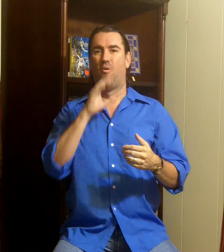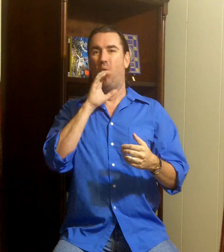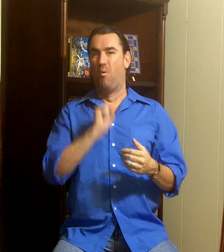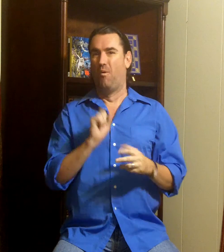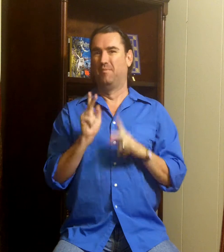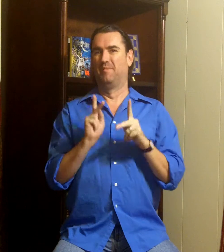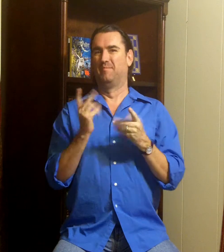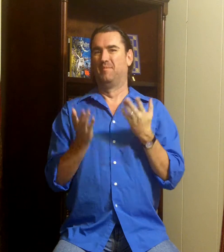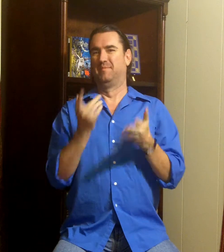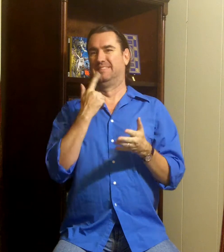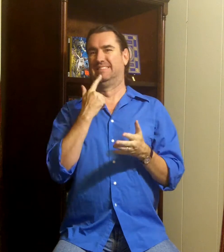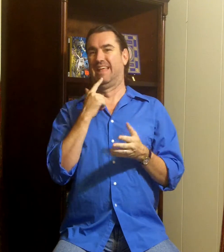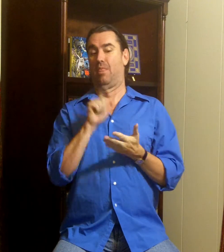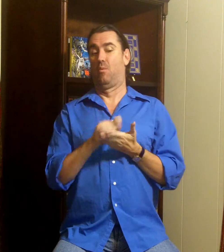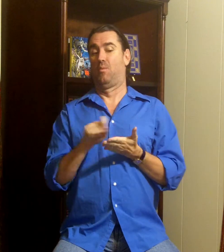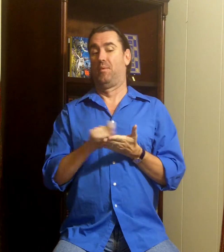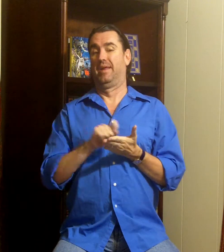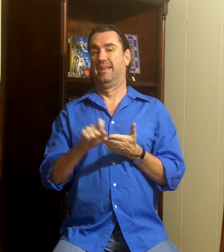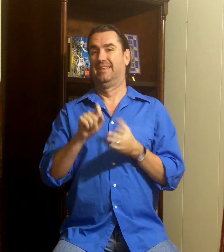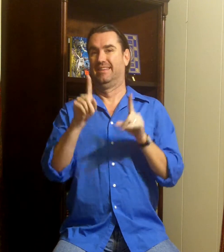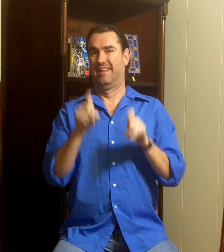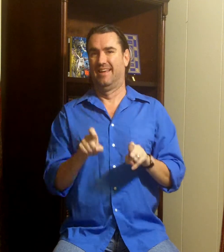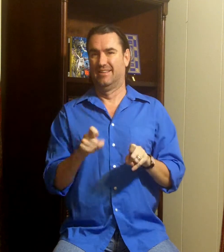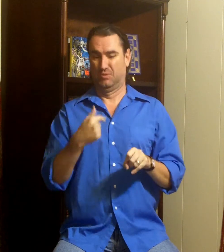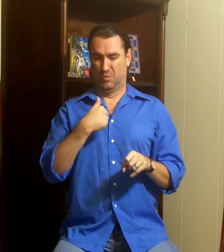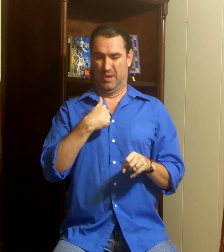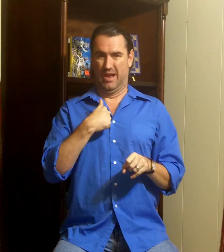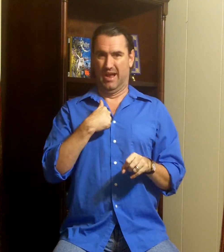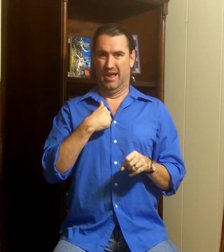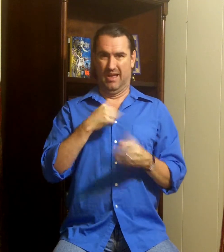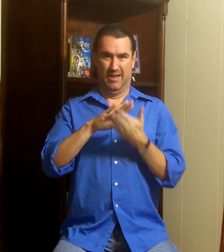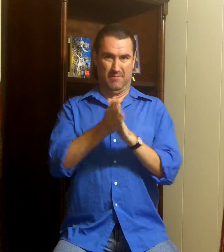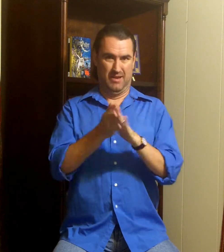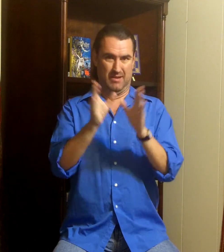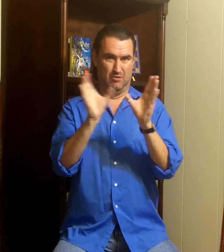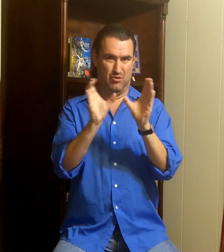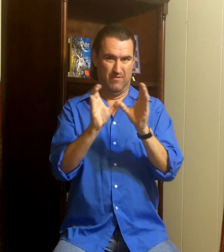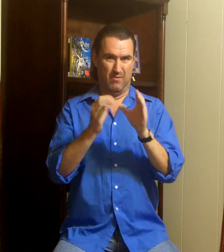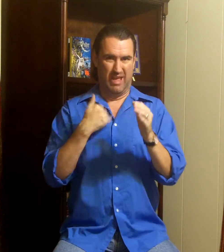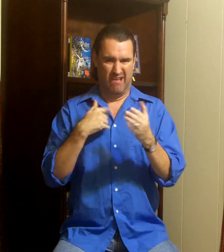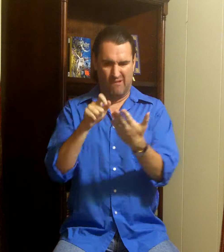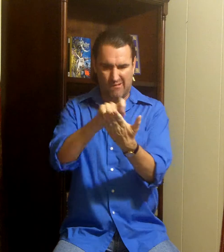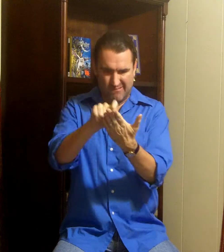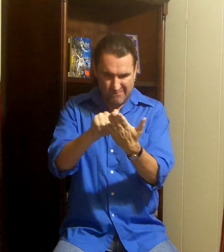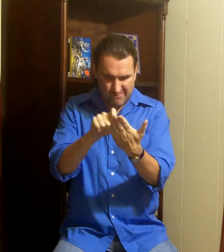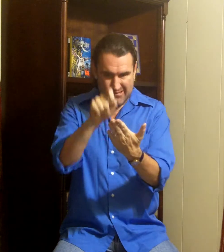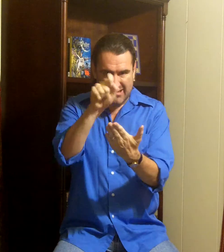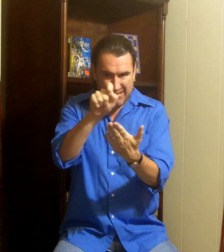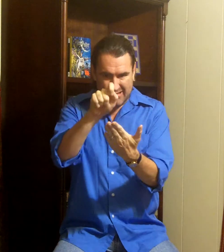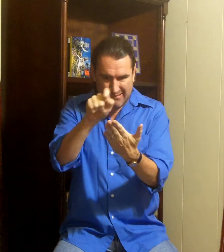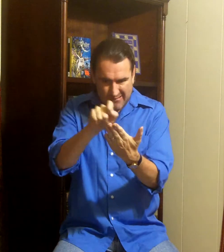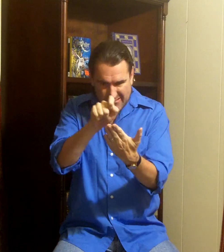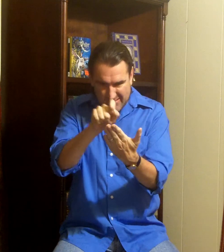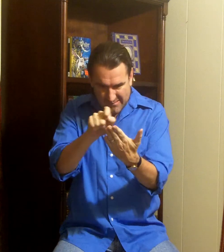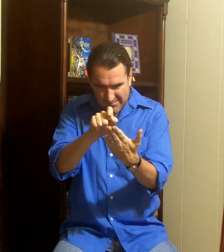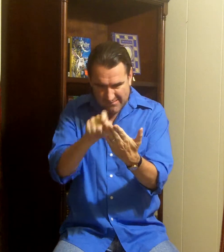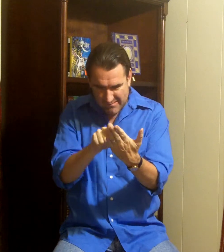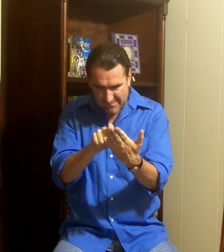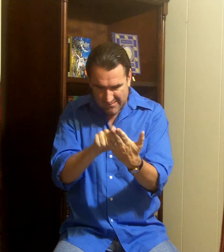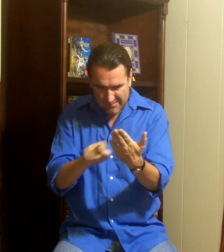in the days when I was getting certified, we used to fill in the bubble sheets. Nowadays, you'll go to a computer center somewhere and take it